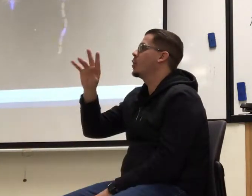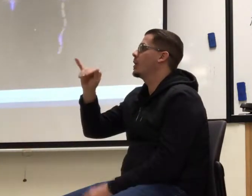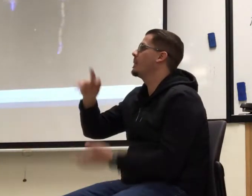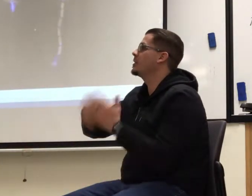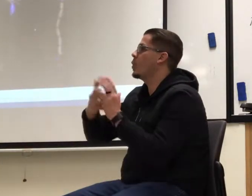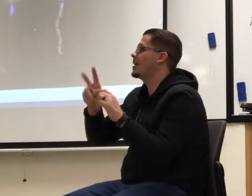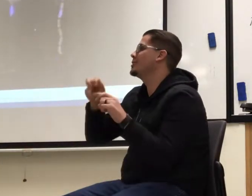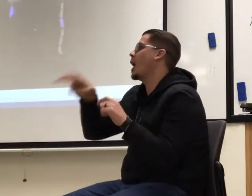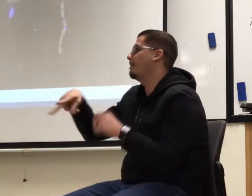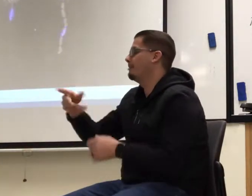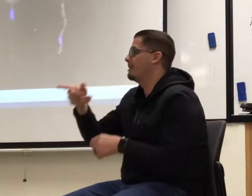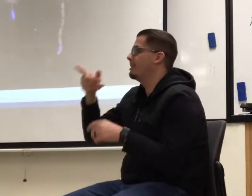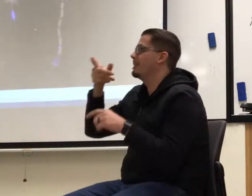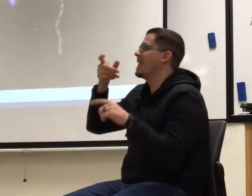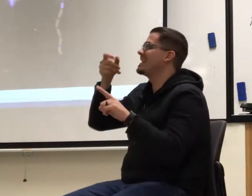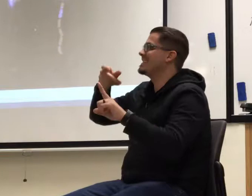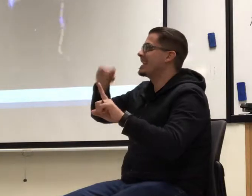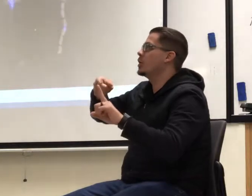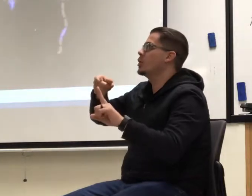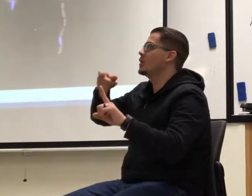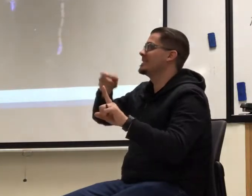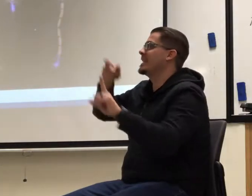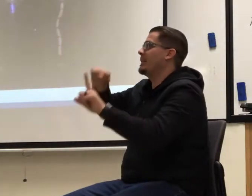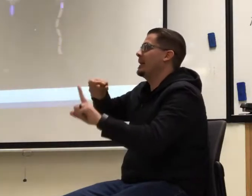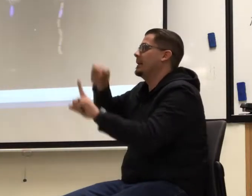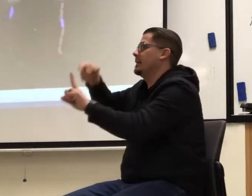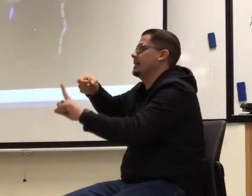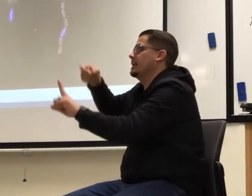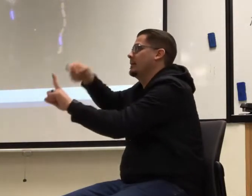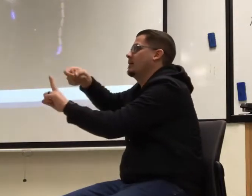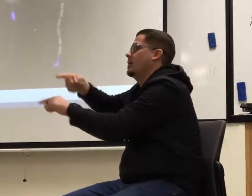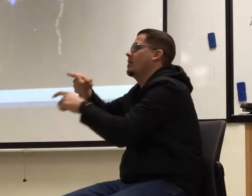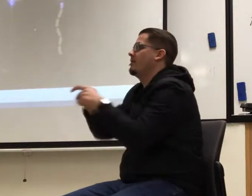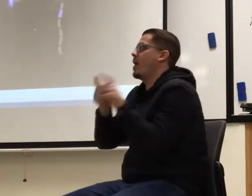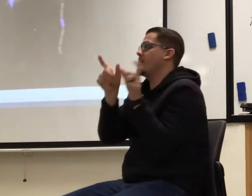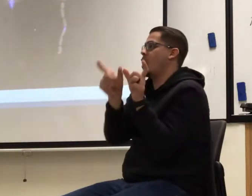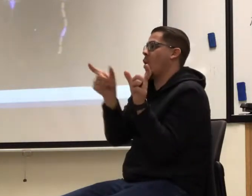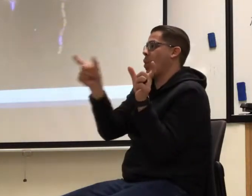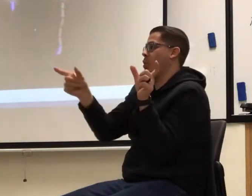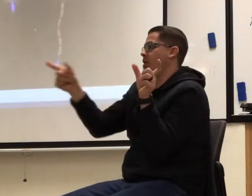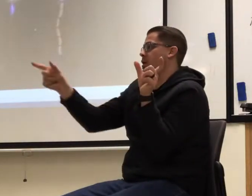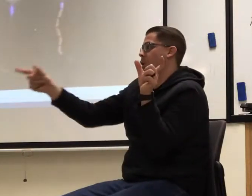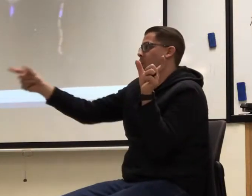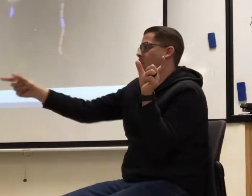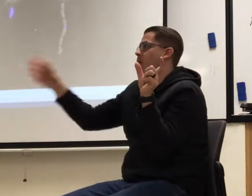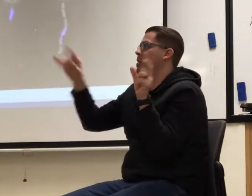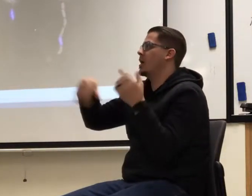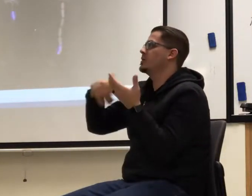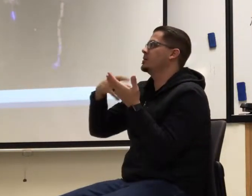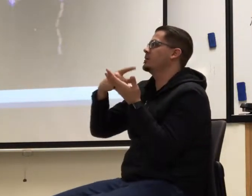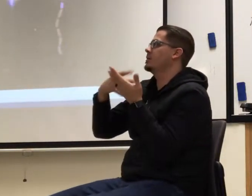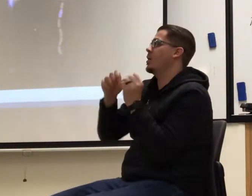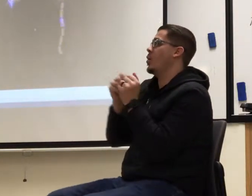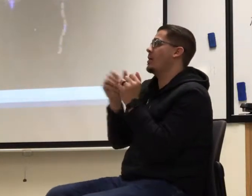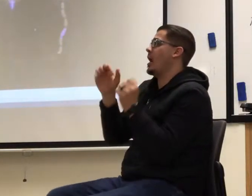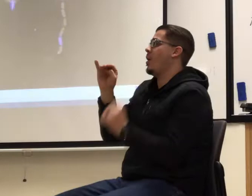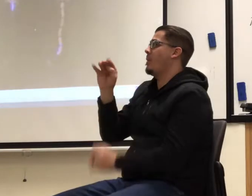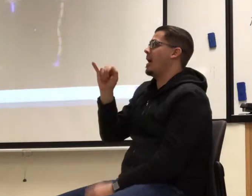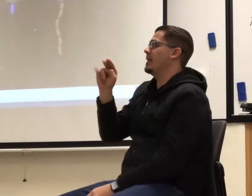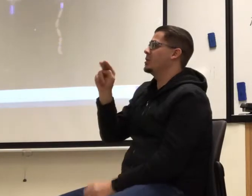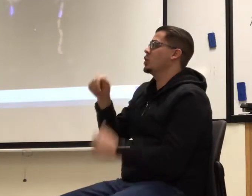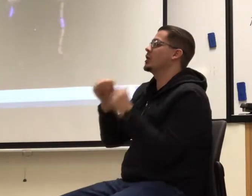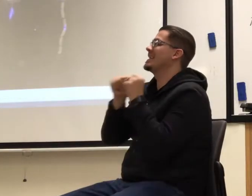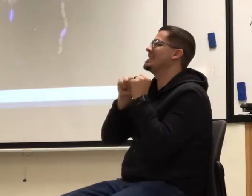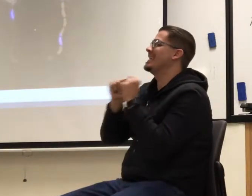The signal is skipping from node to node. This one is referred to as, without myelination,